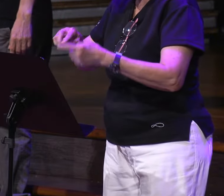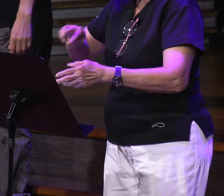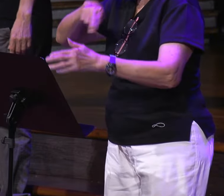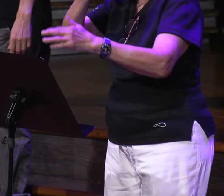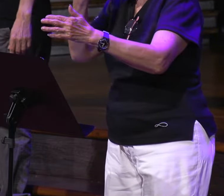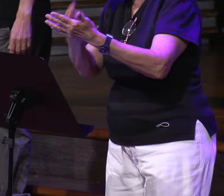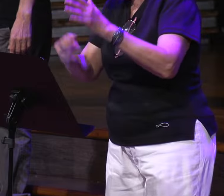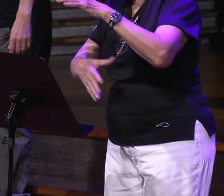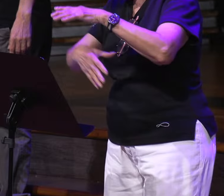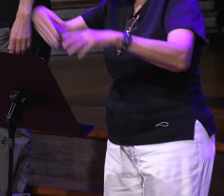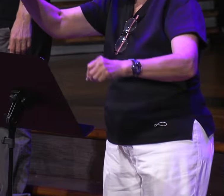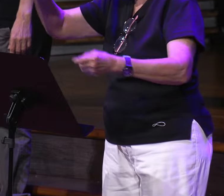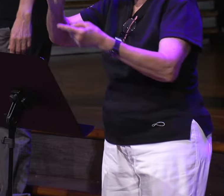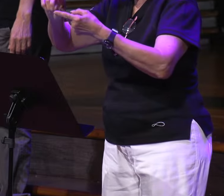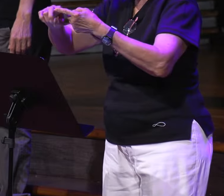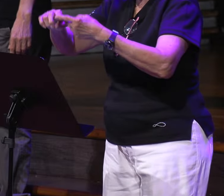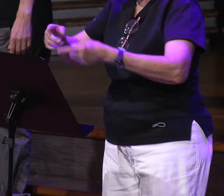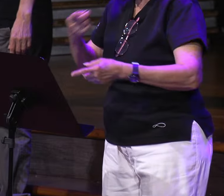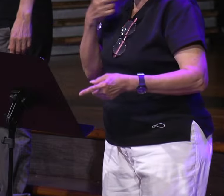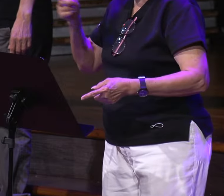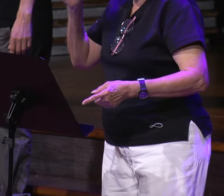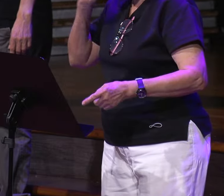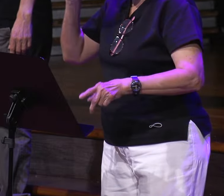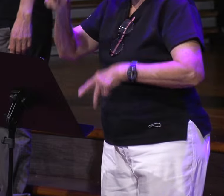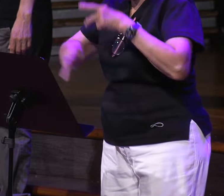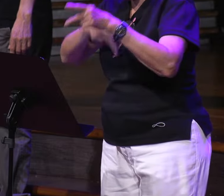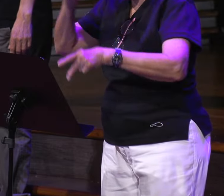empower us as a church to reach out to deaf people.